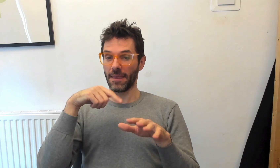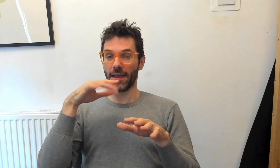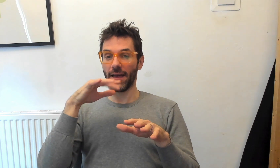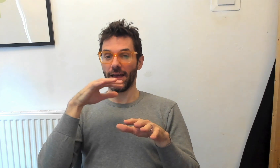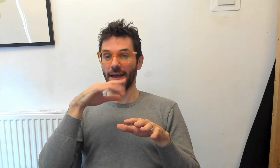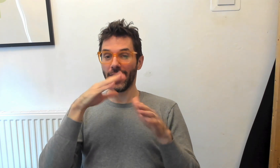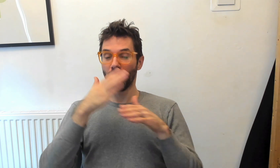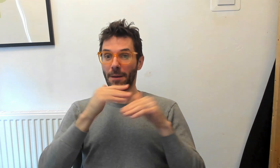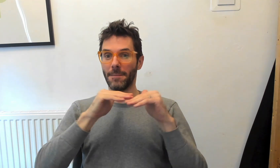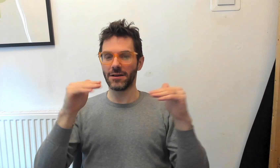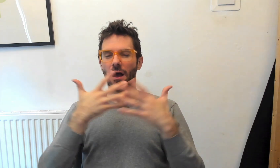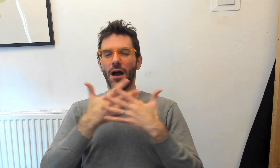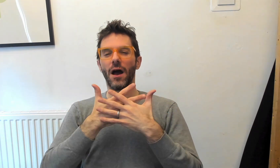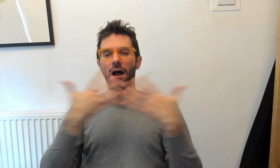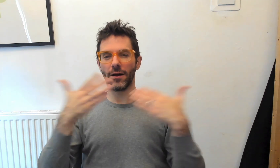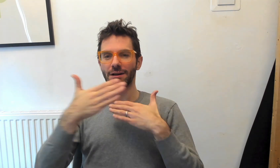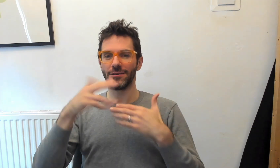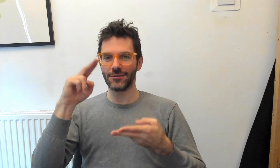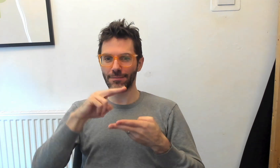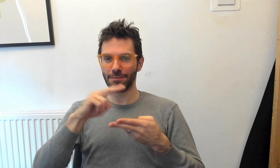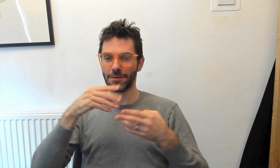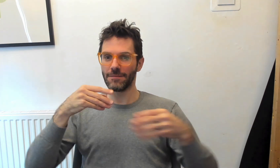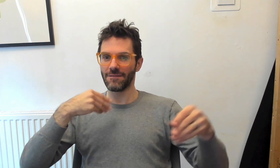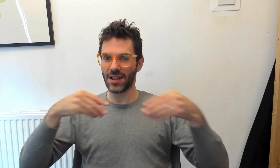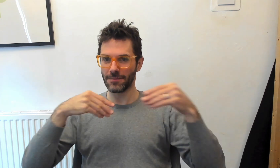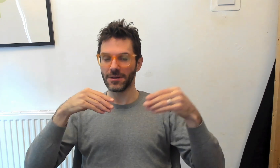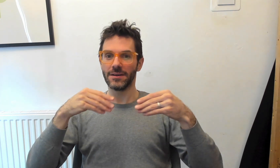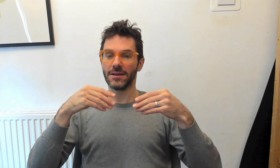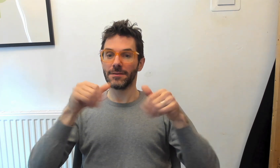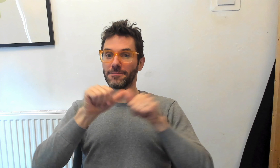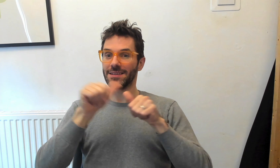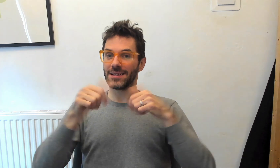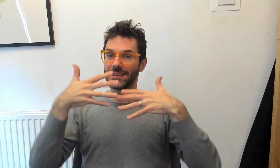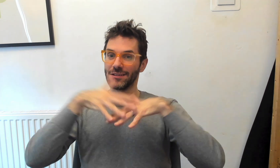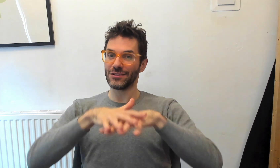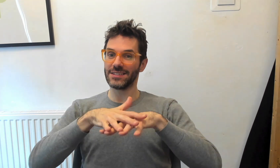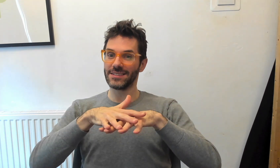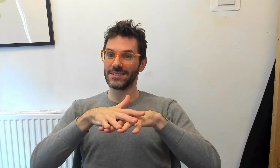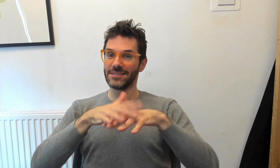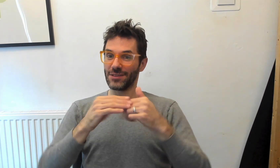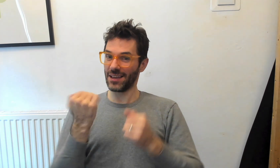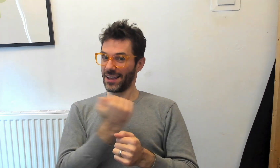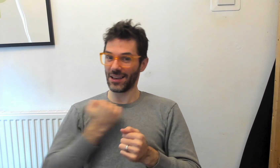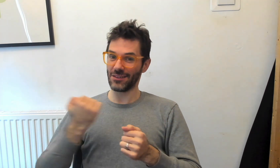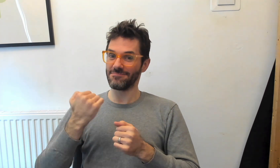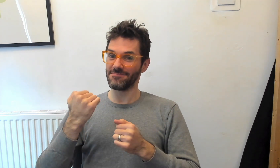but Workbench is significantly cheaper and more flexible and integrates better with our infrastructure.